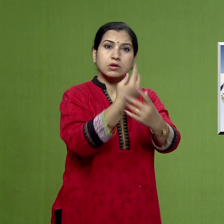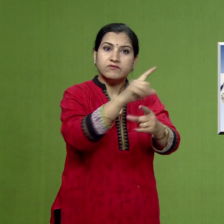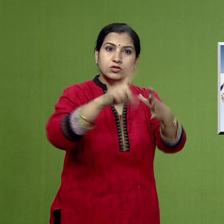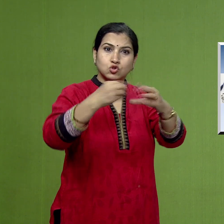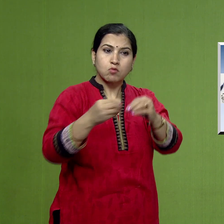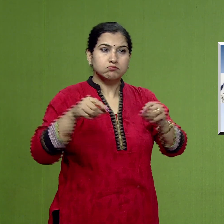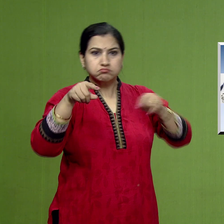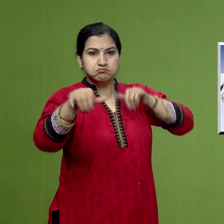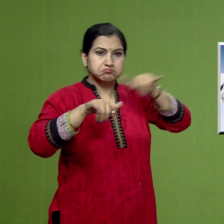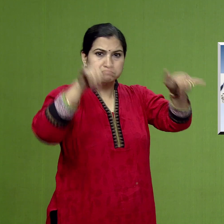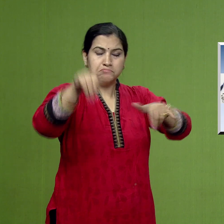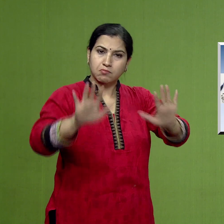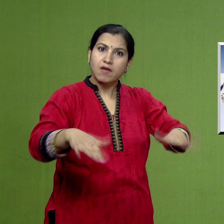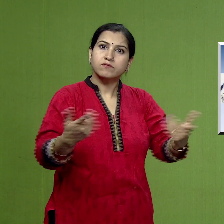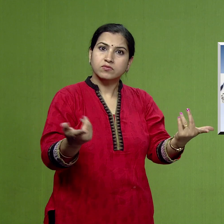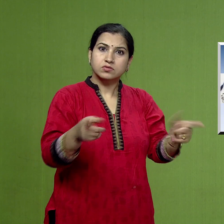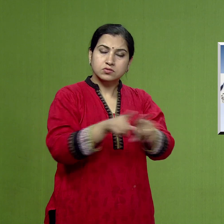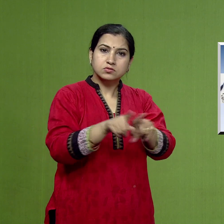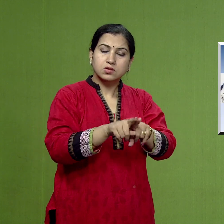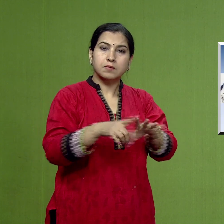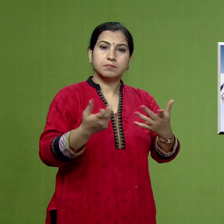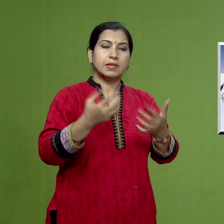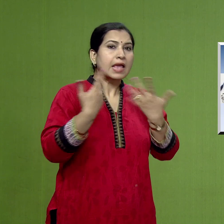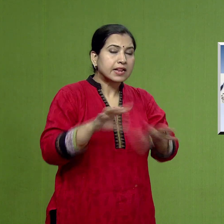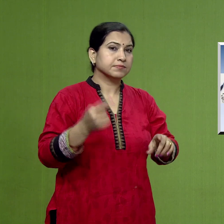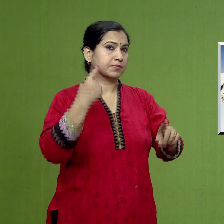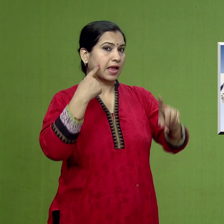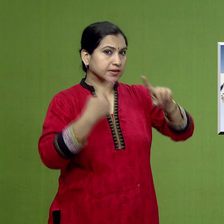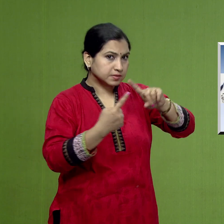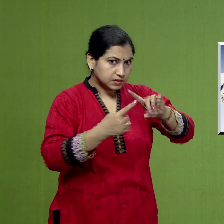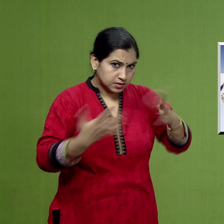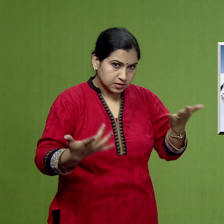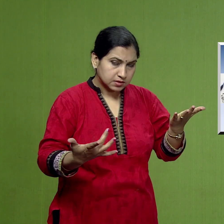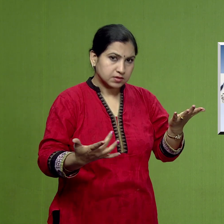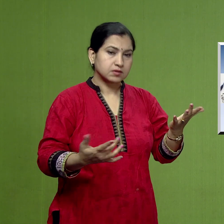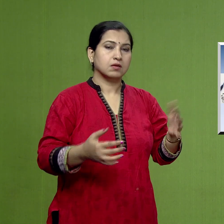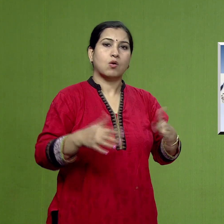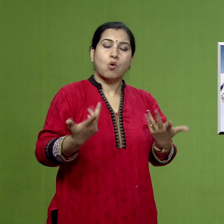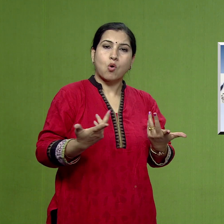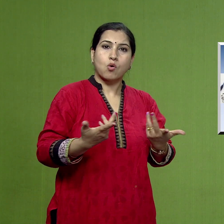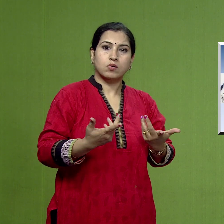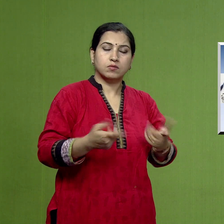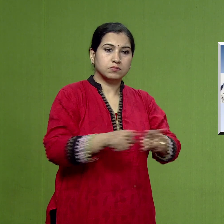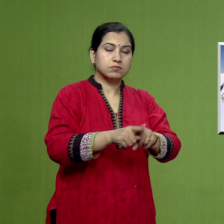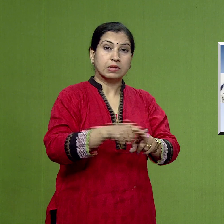fields such as information technology, nursing and medicine.